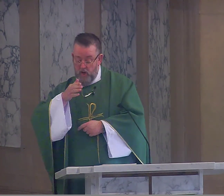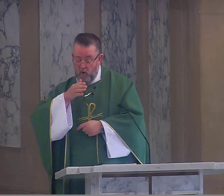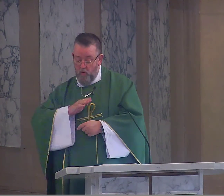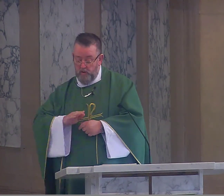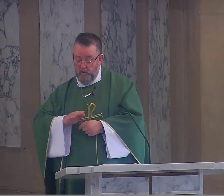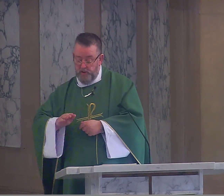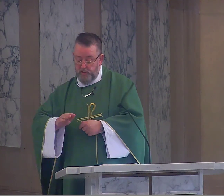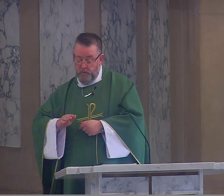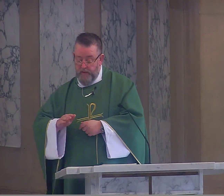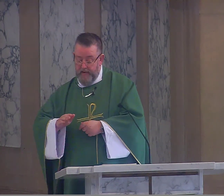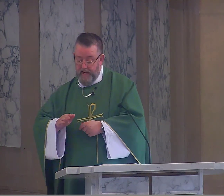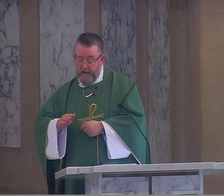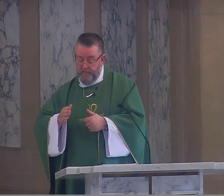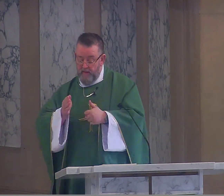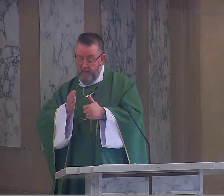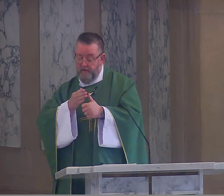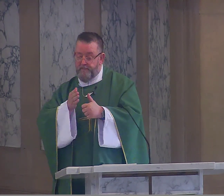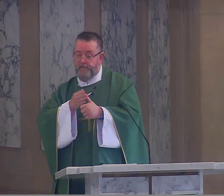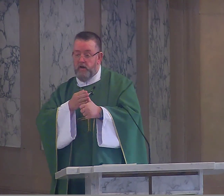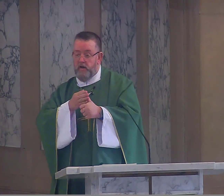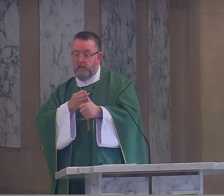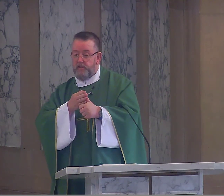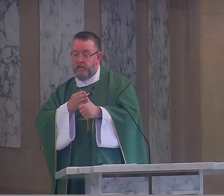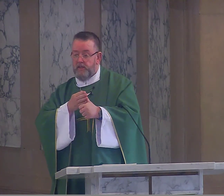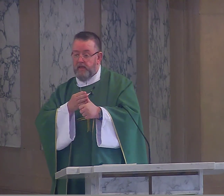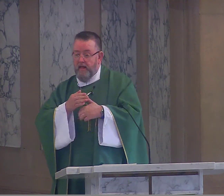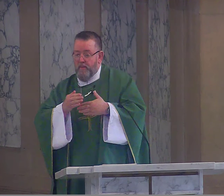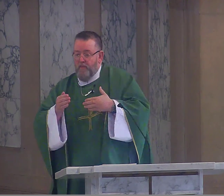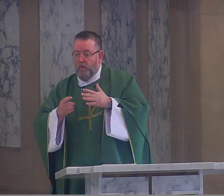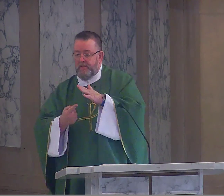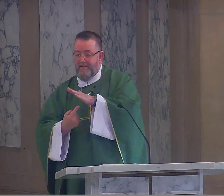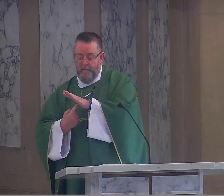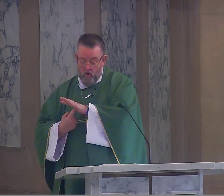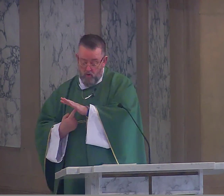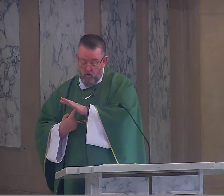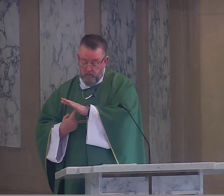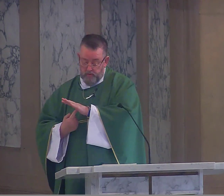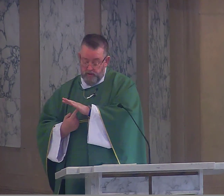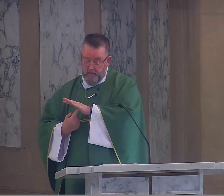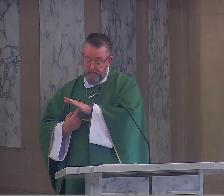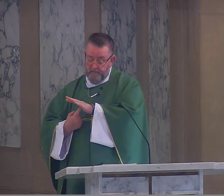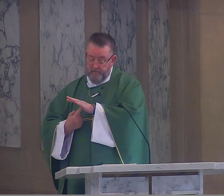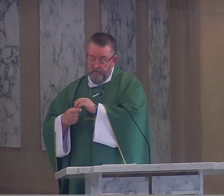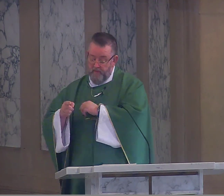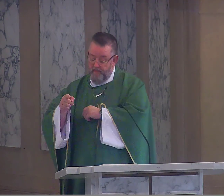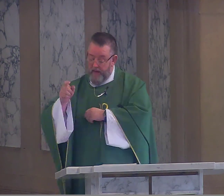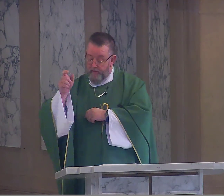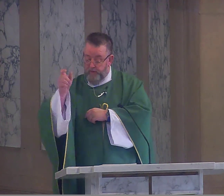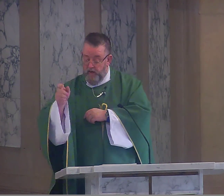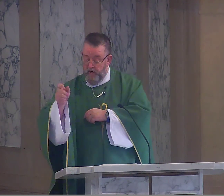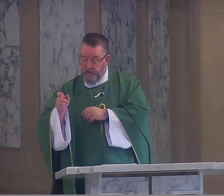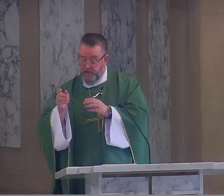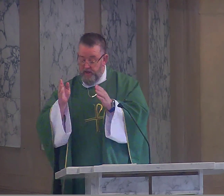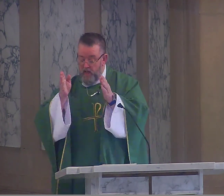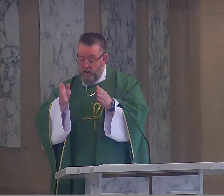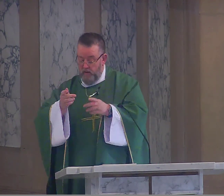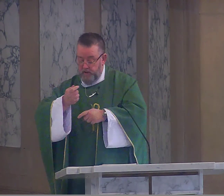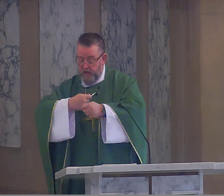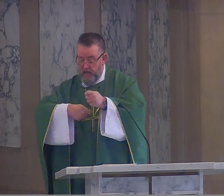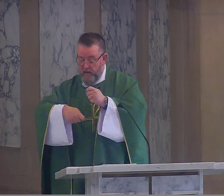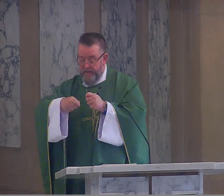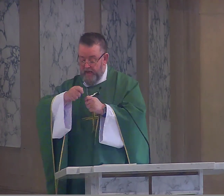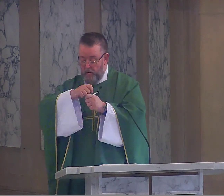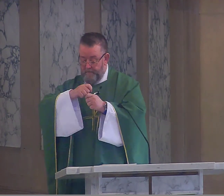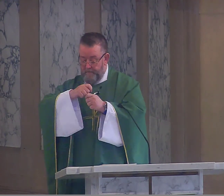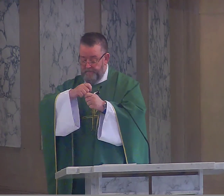person wants to be the first, the most important, that person